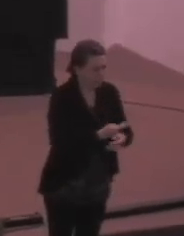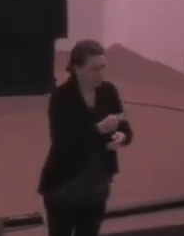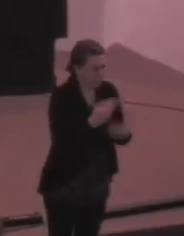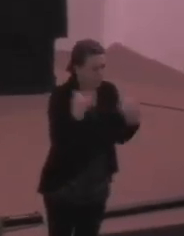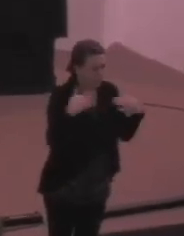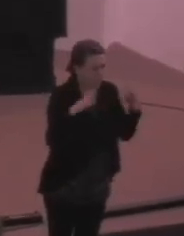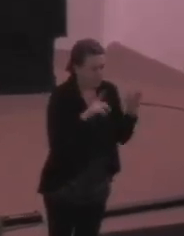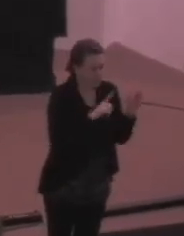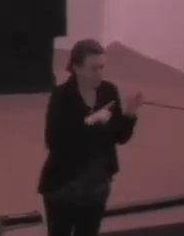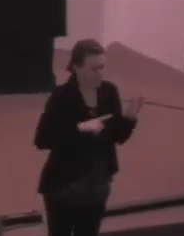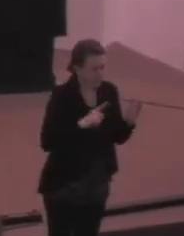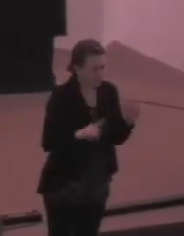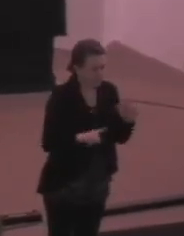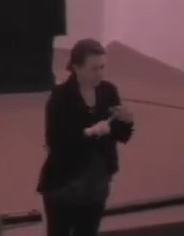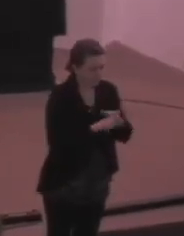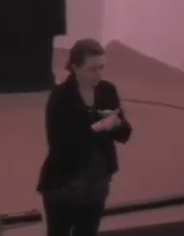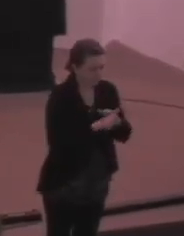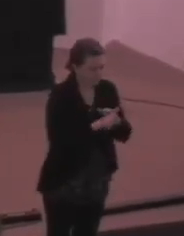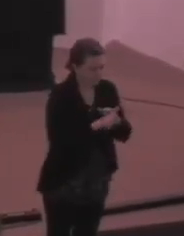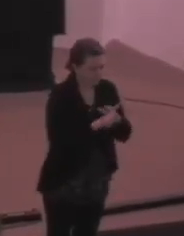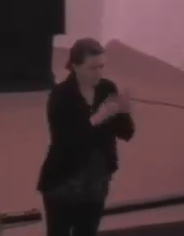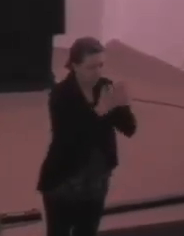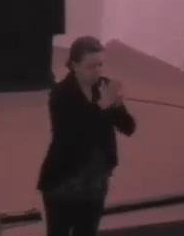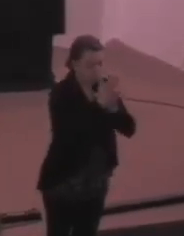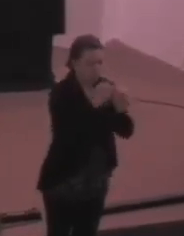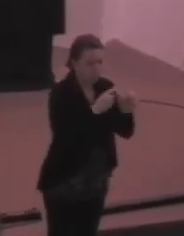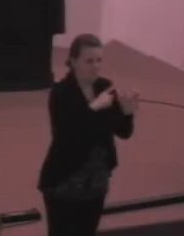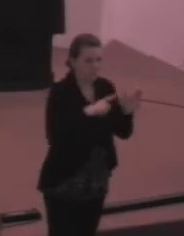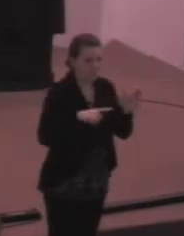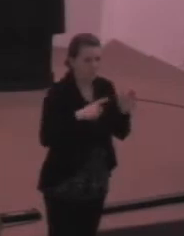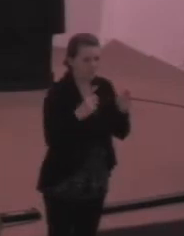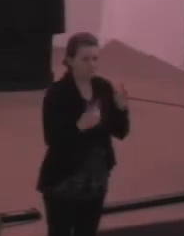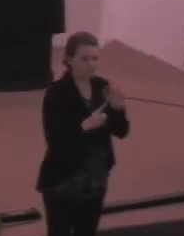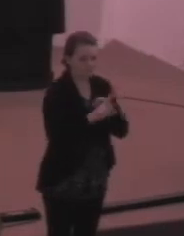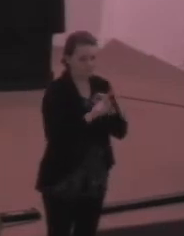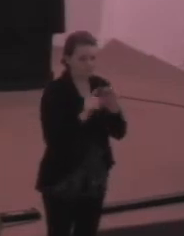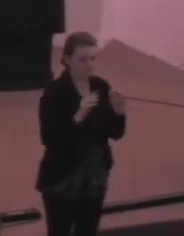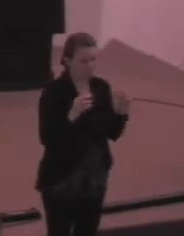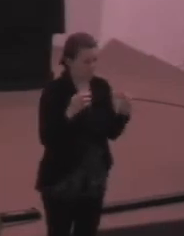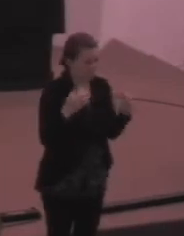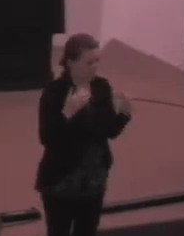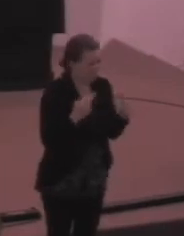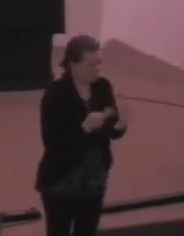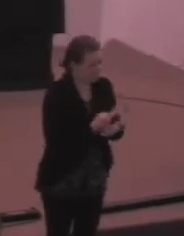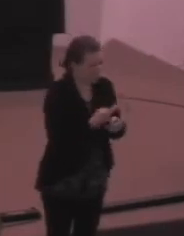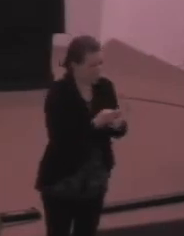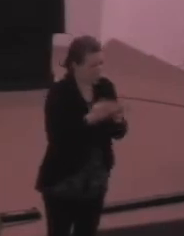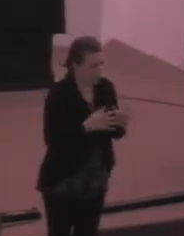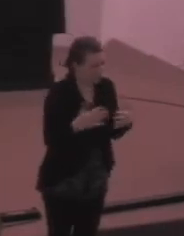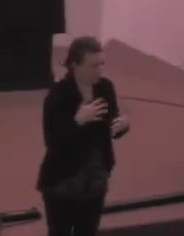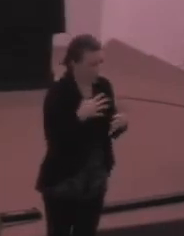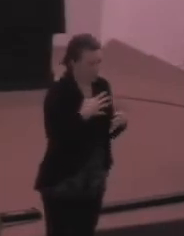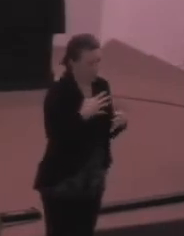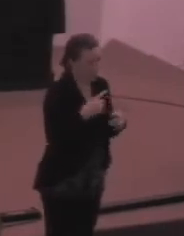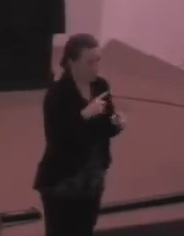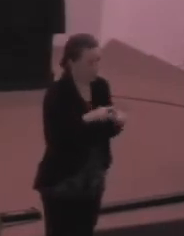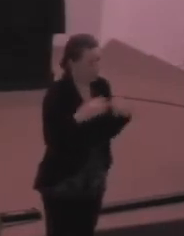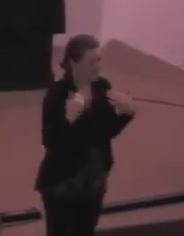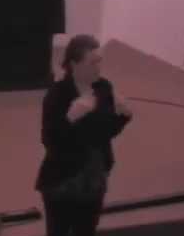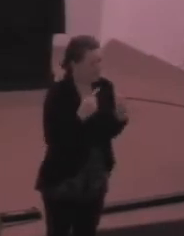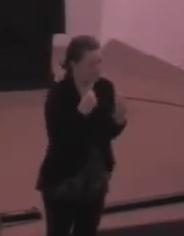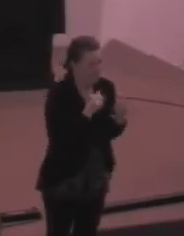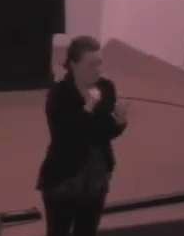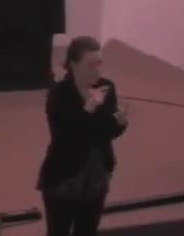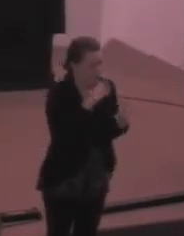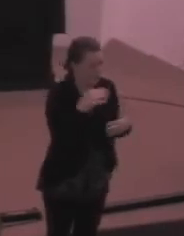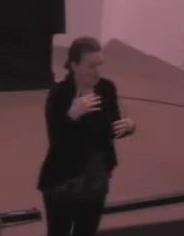them, and the glory of the Lord shone around them, and they were terrified. But the angel said to them, "Do not be afraid. I bring